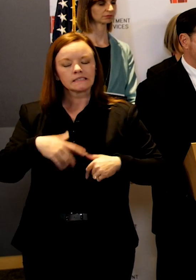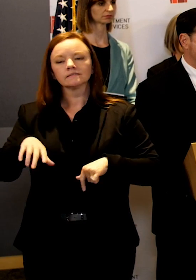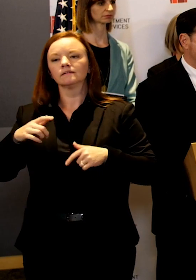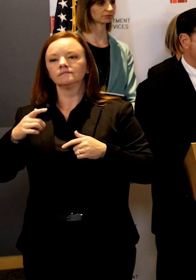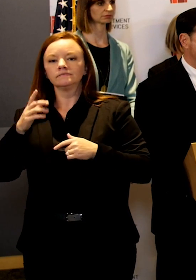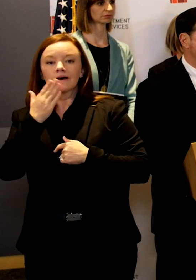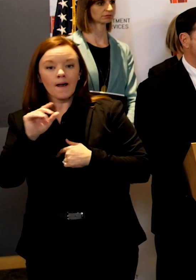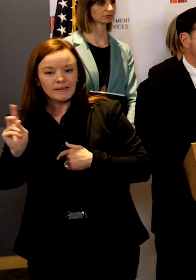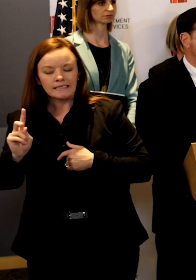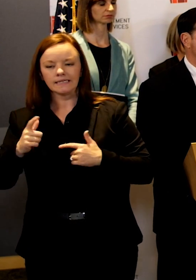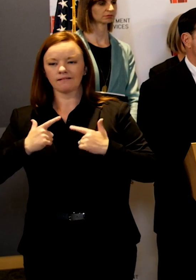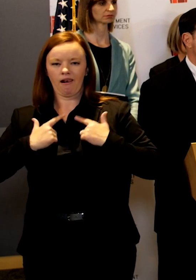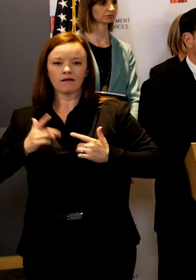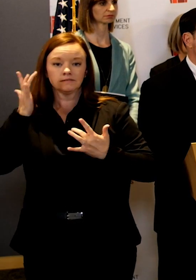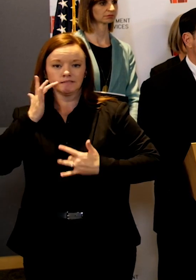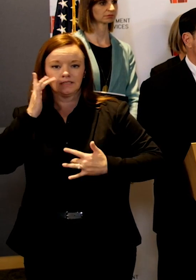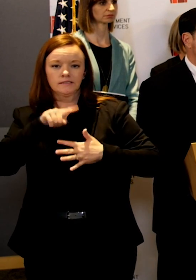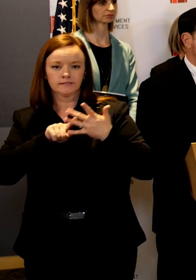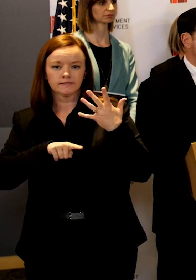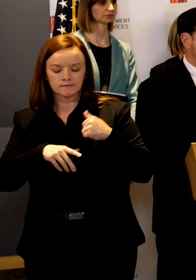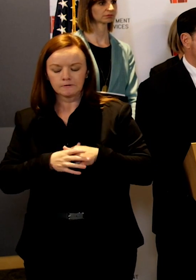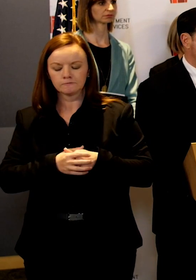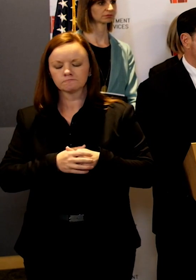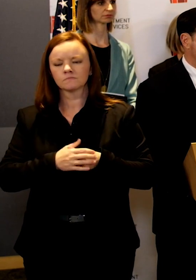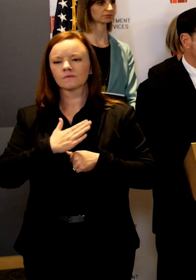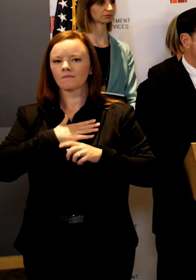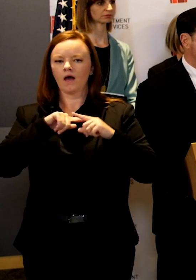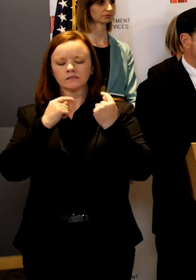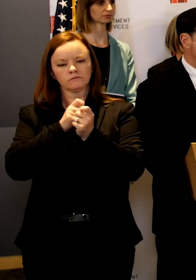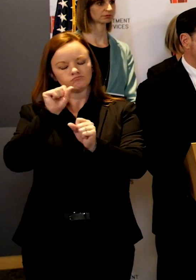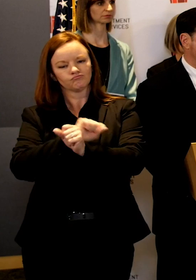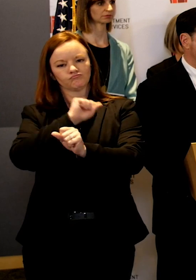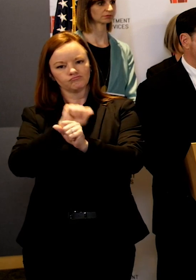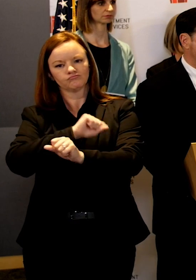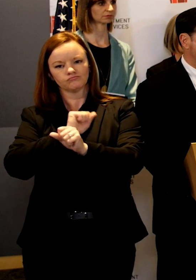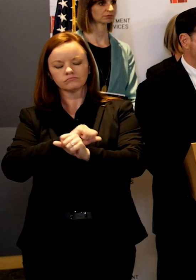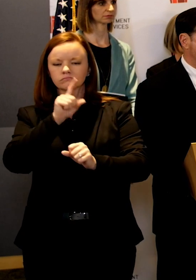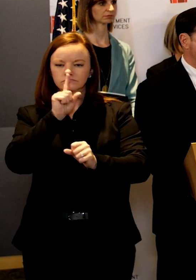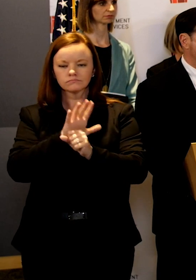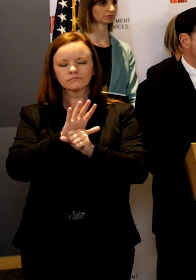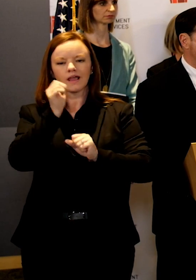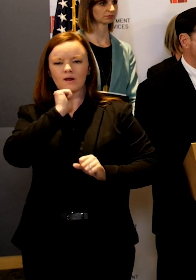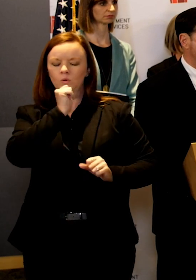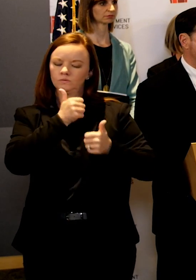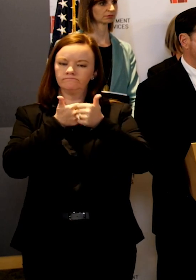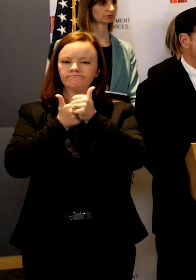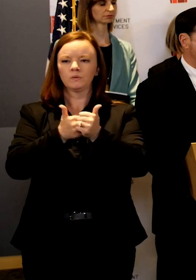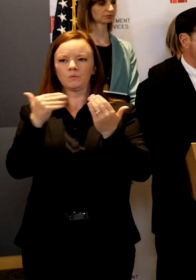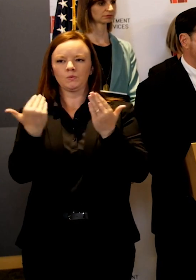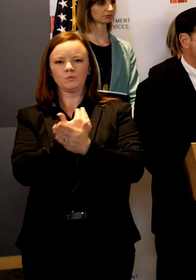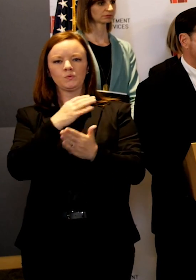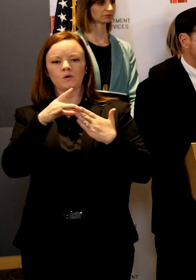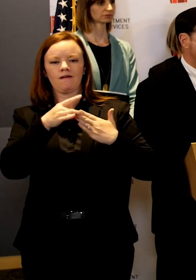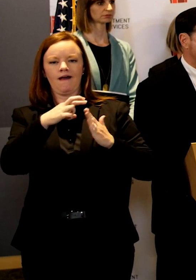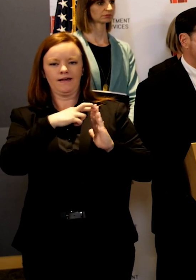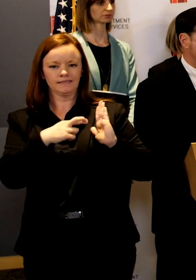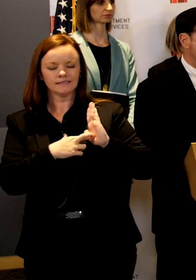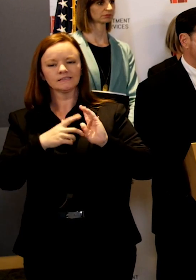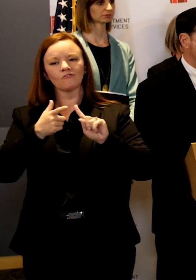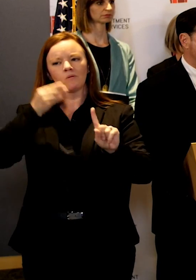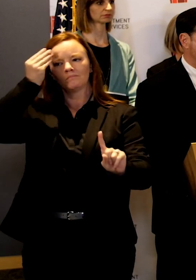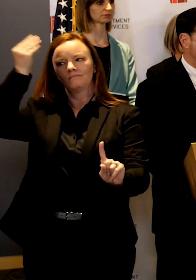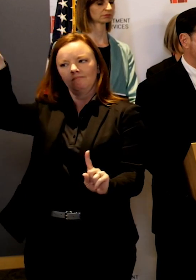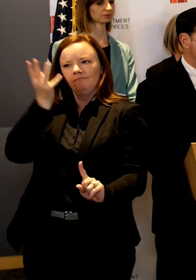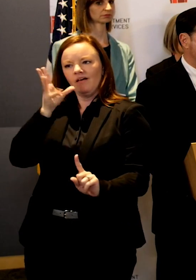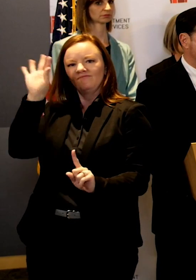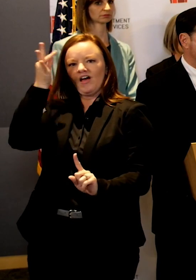disease. My team has been working tirelessly to ensure Arizona complies with the new guidance provided by federal officials